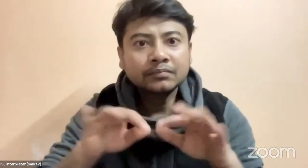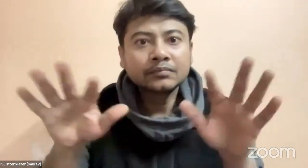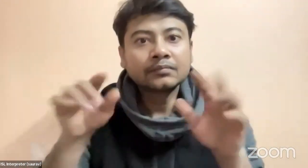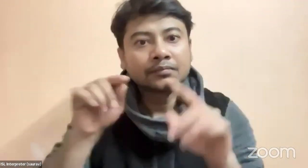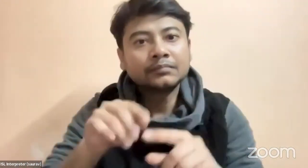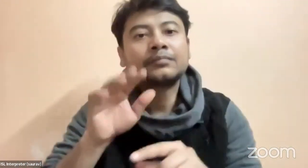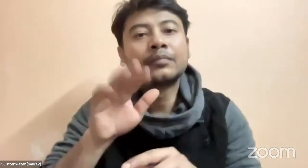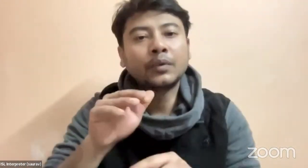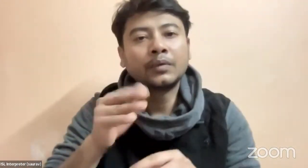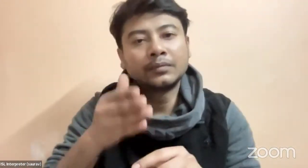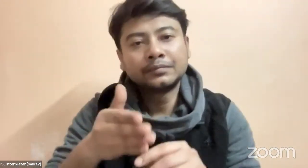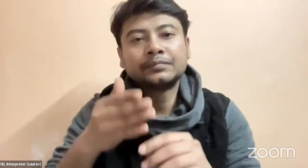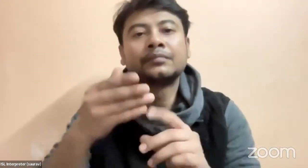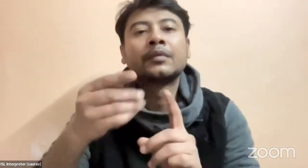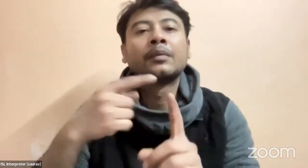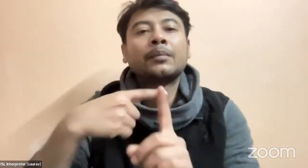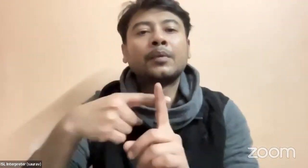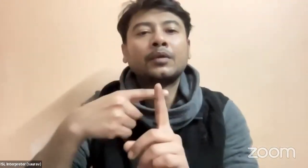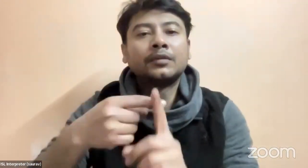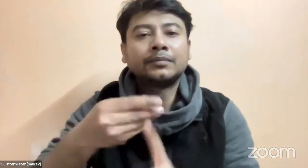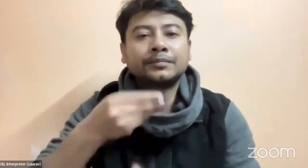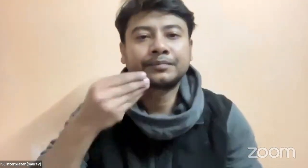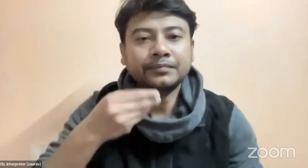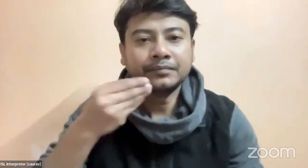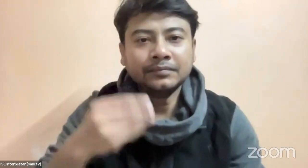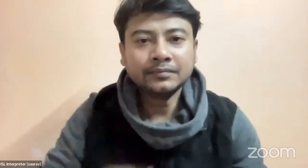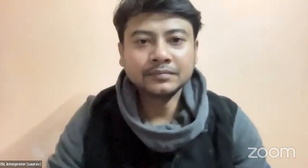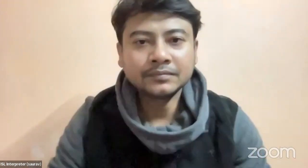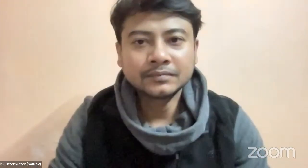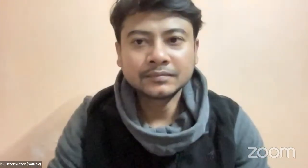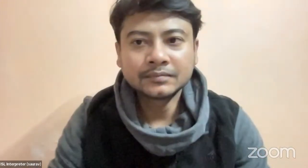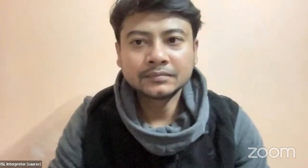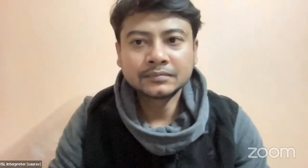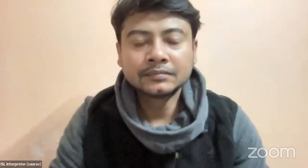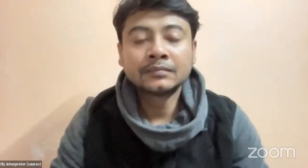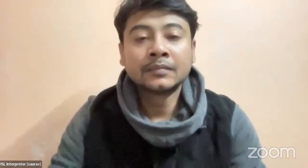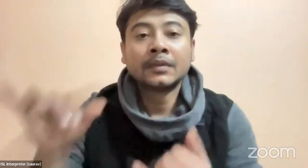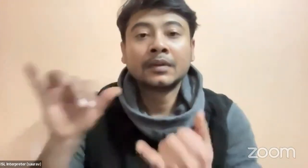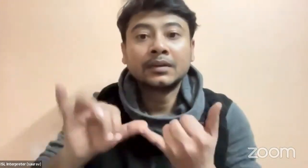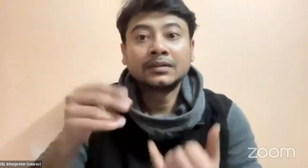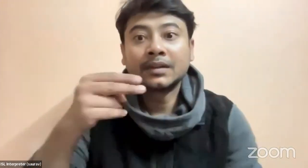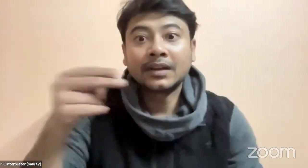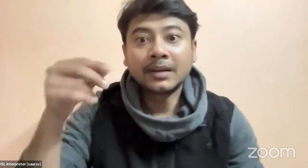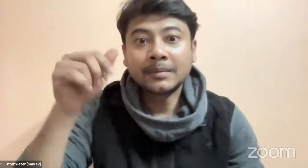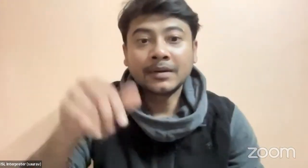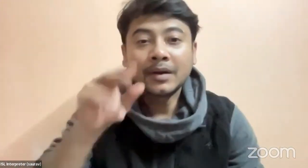And that auspiciousness will be created as we chant the names of the Lord.